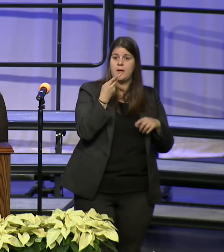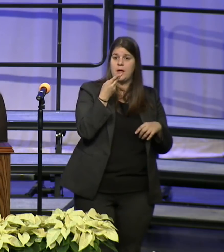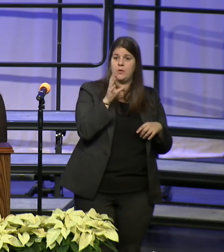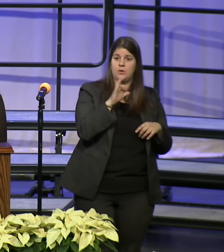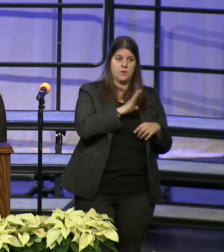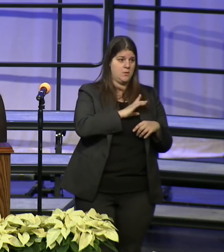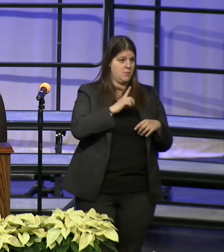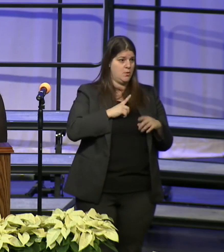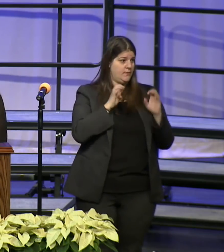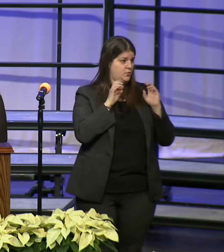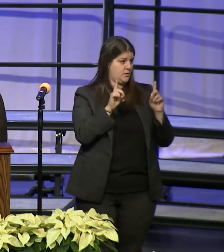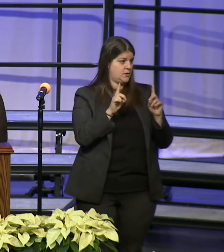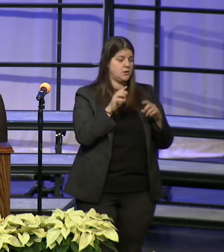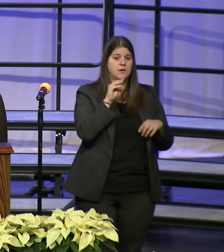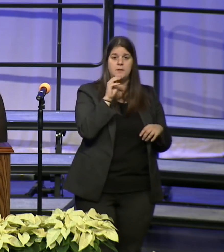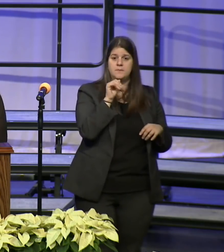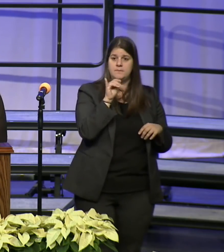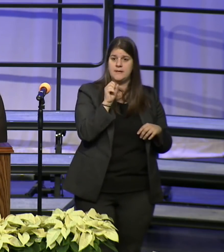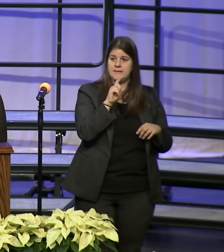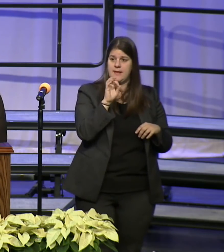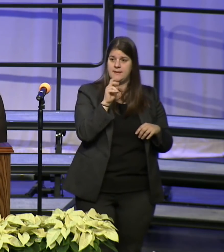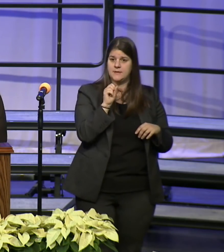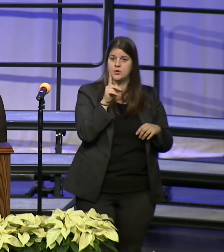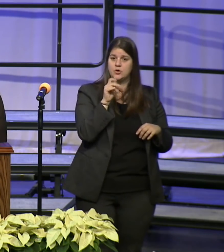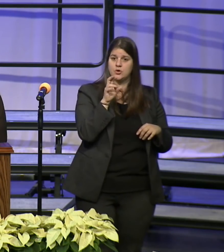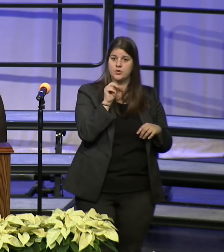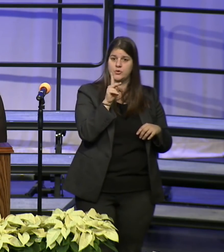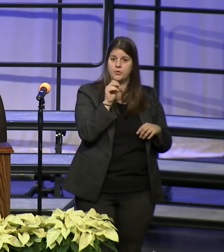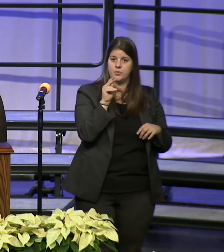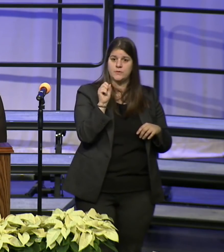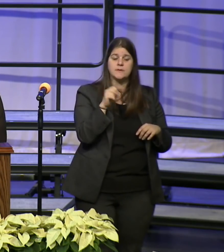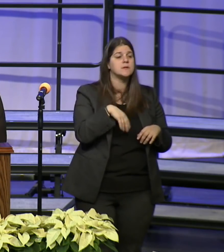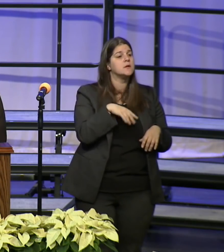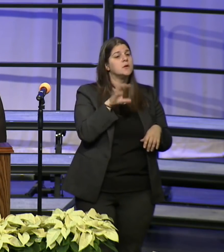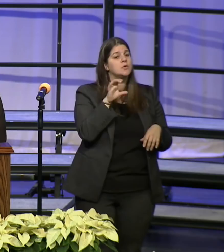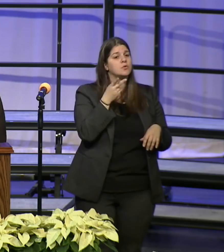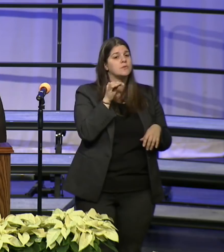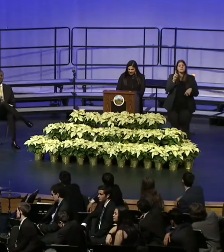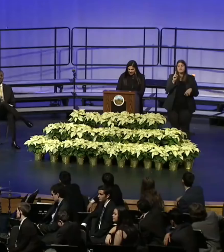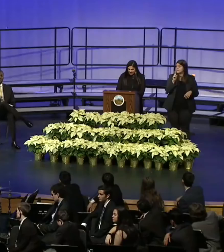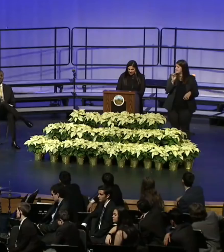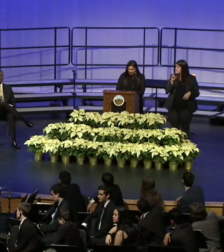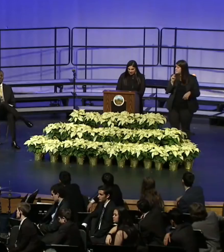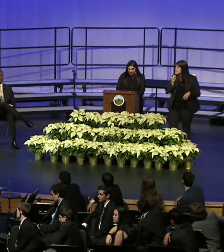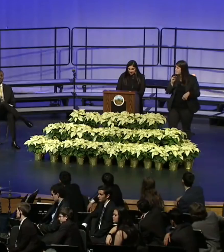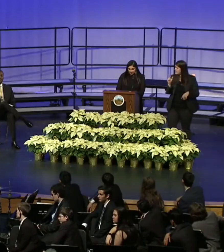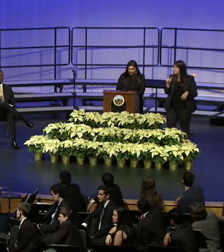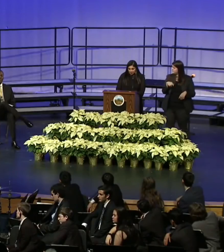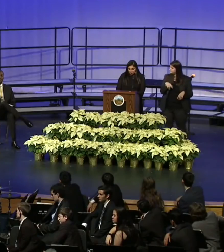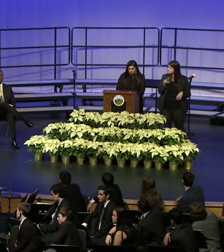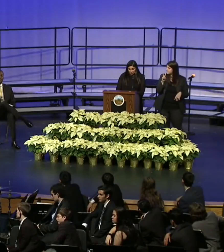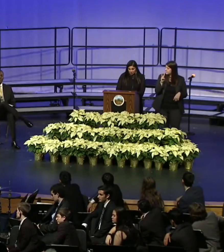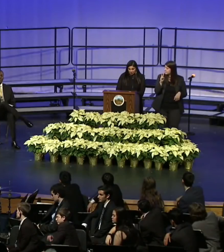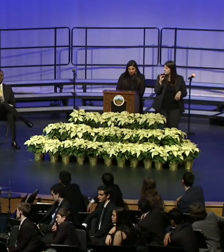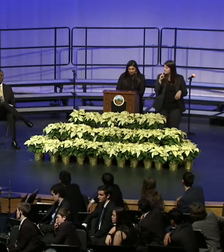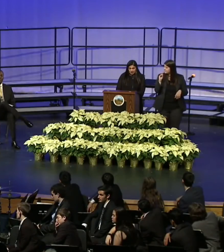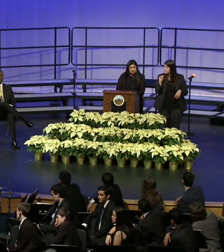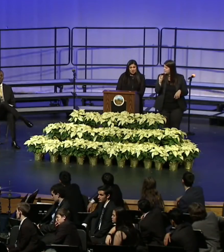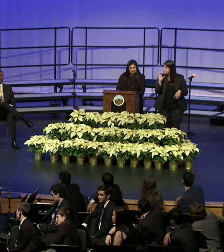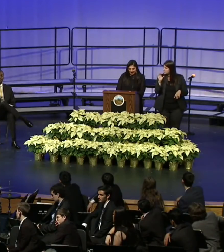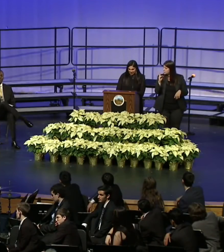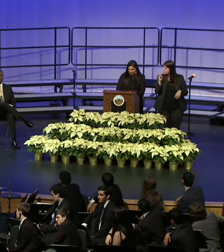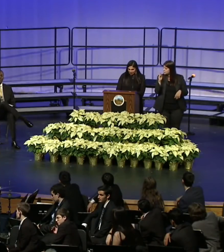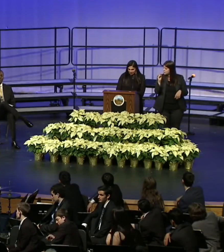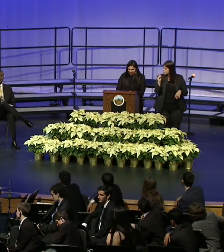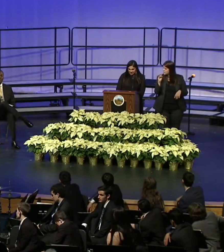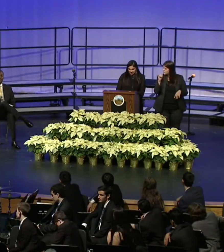Ms. Mavis Ellis, Ms. Kirsten Coombs, Ms. Christina Delmont Small, Ms. Vicky Cutronio, Ms.